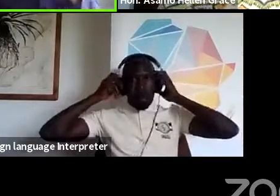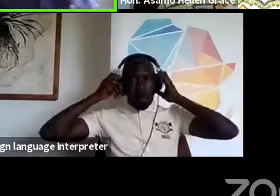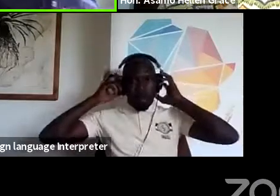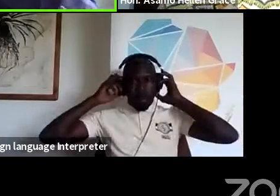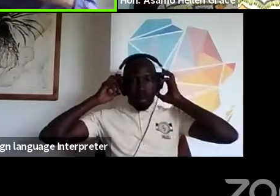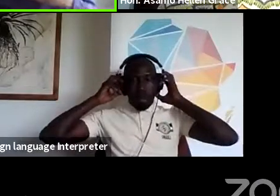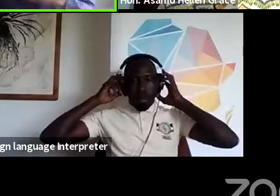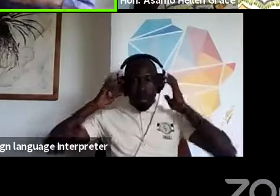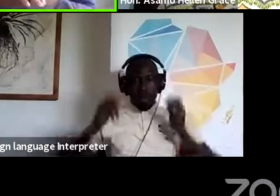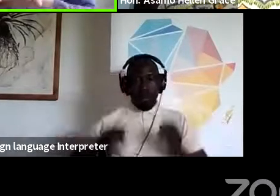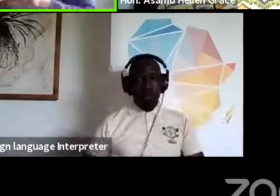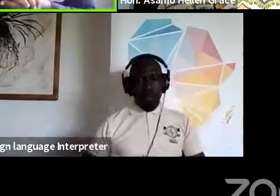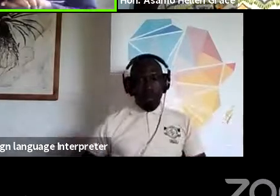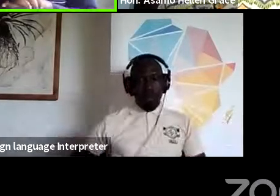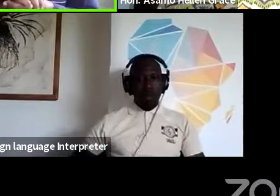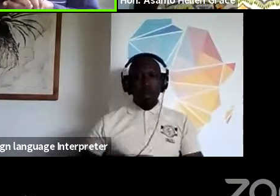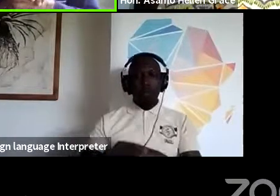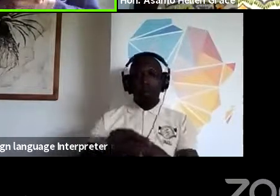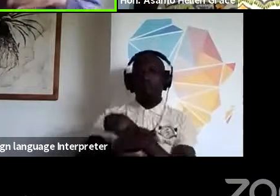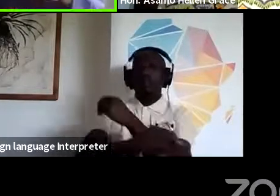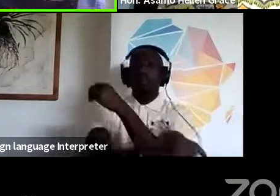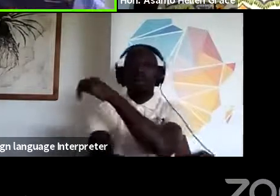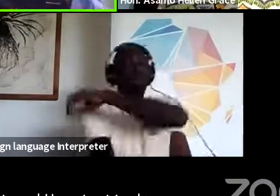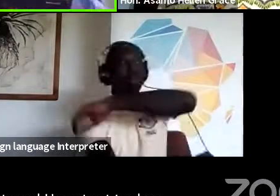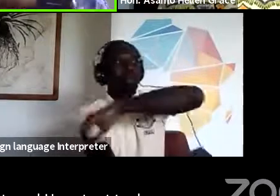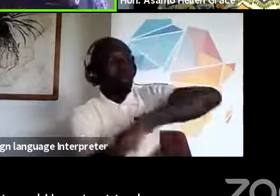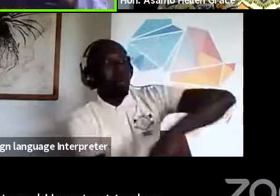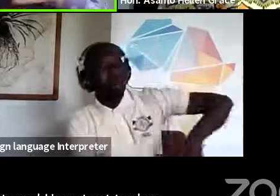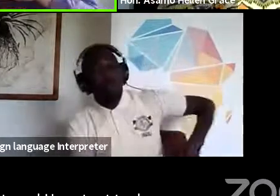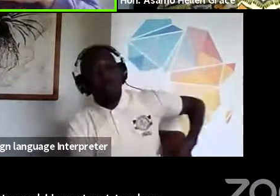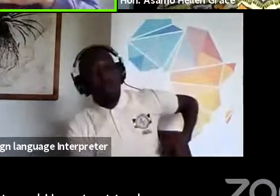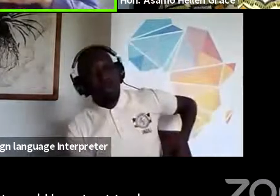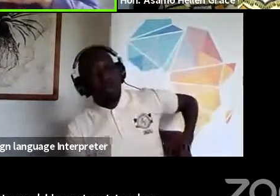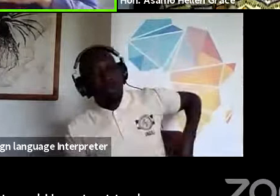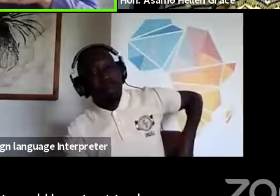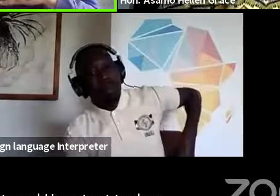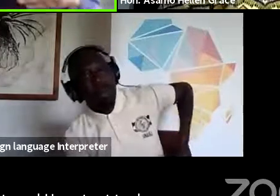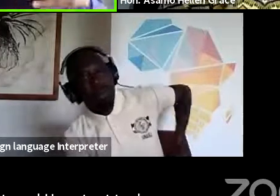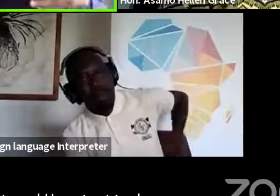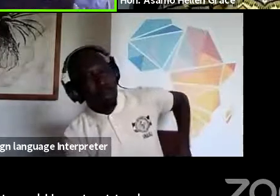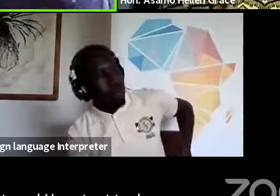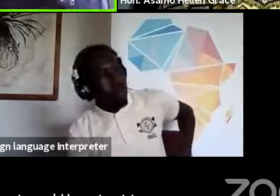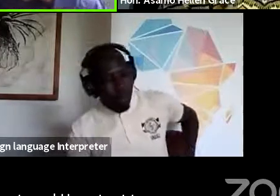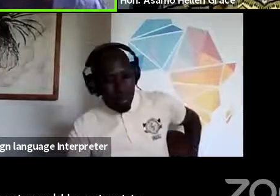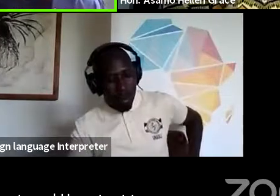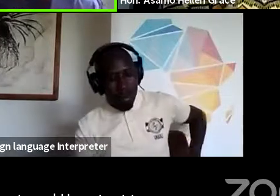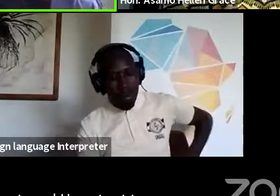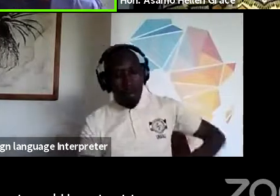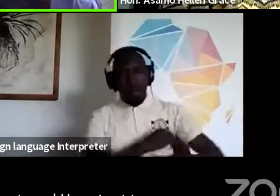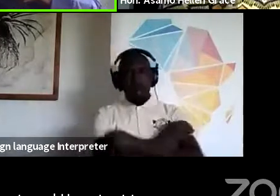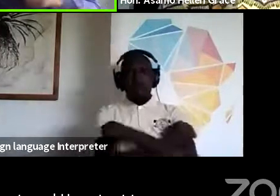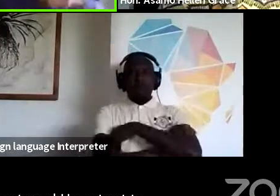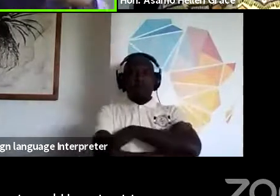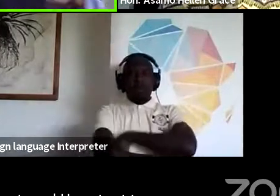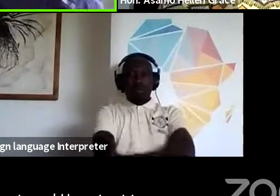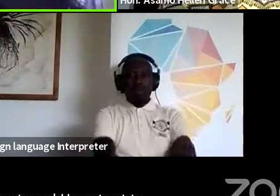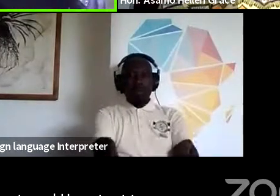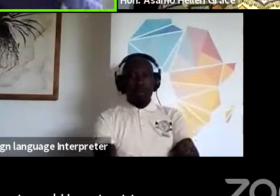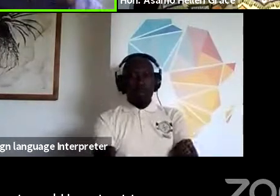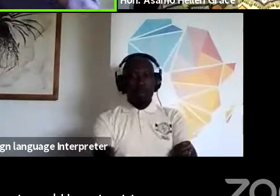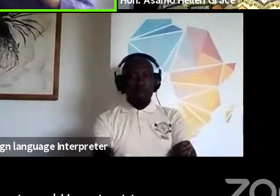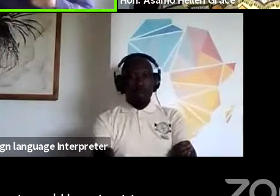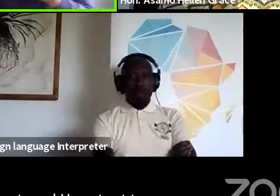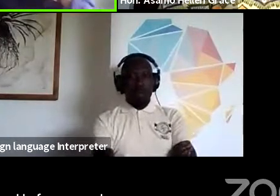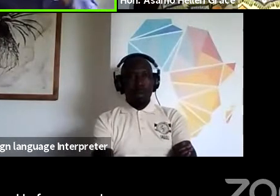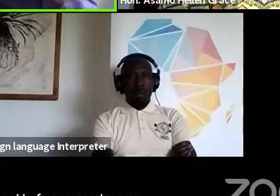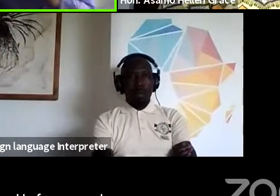these impediments could be put out of place, I think we can do. And Honorable Minister, I trust